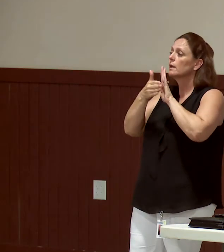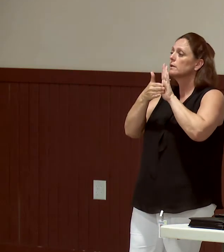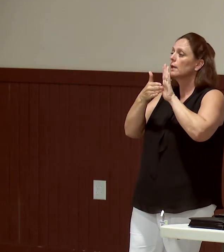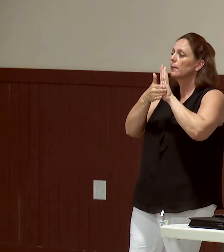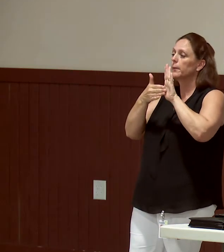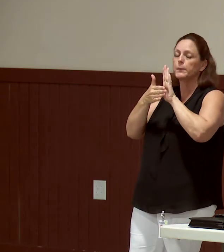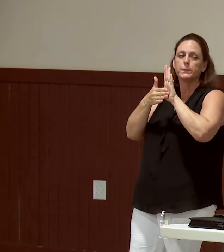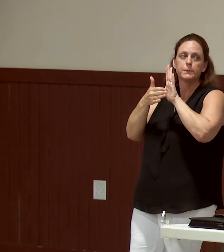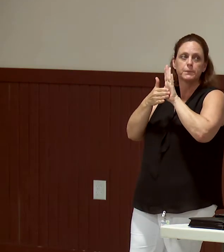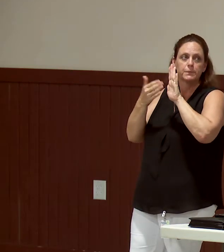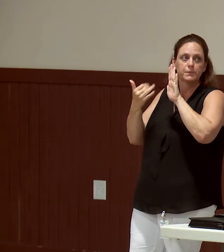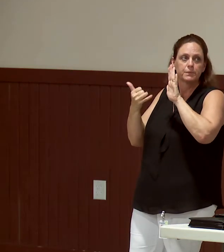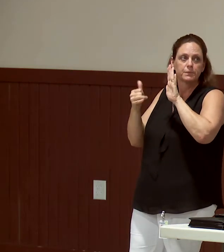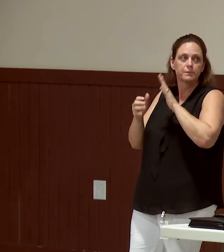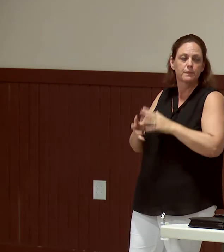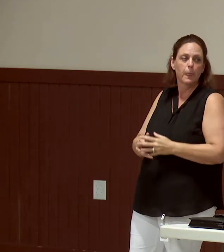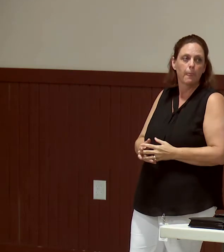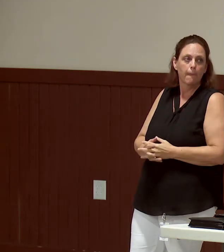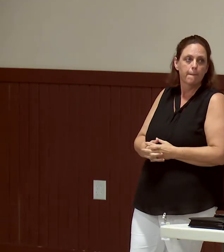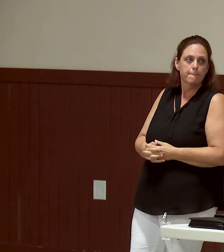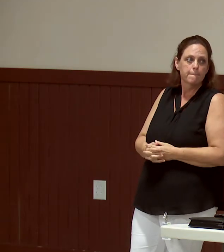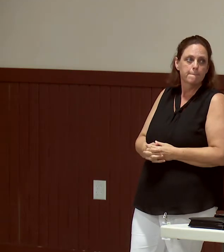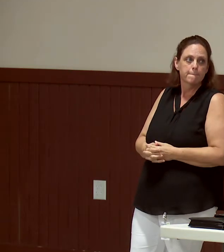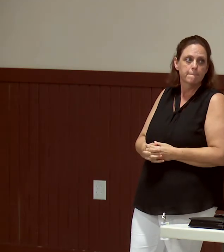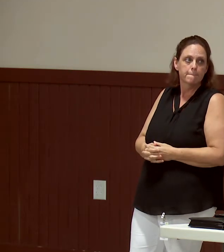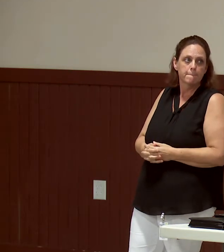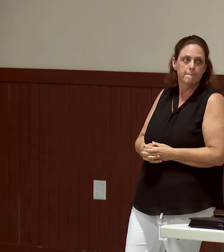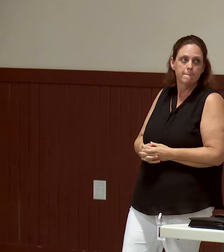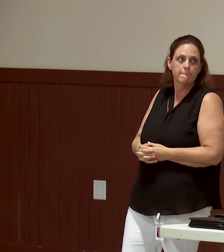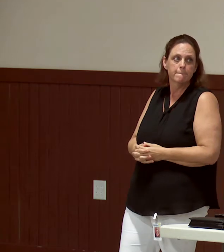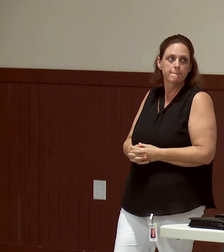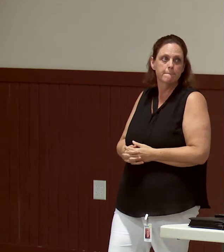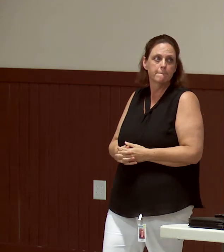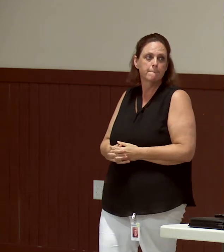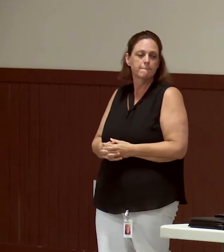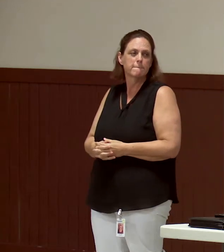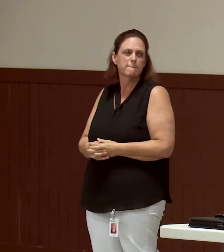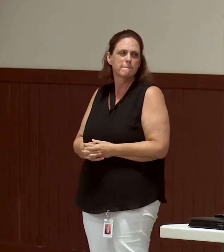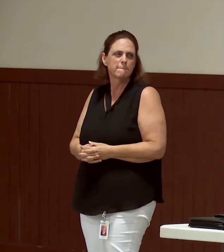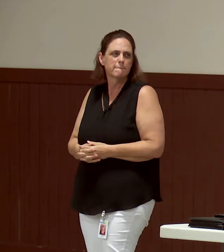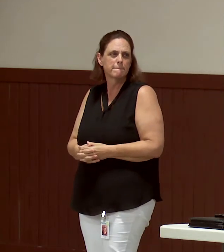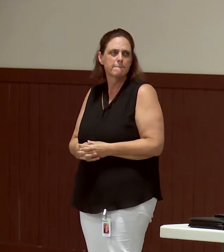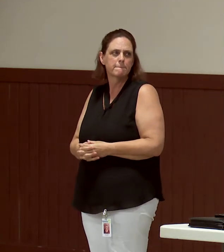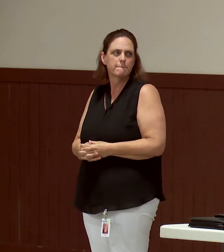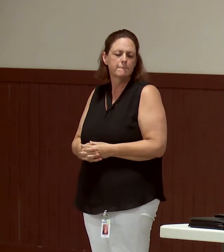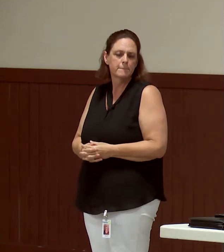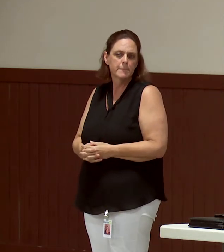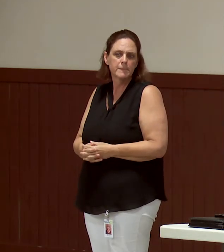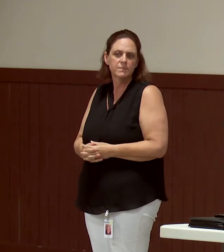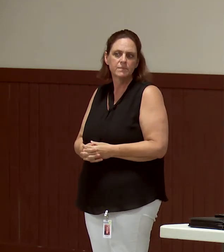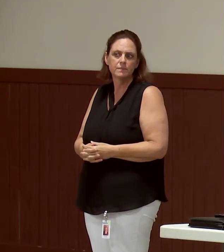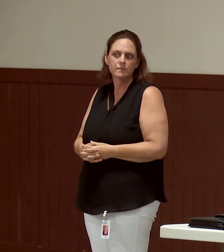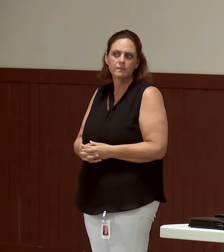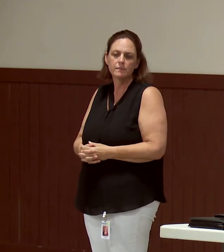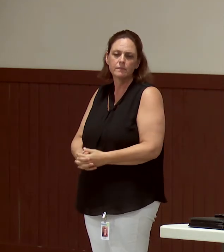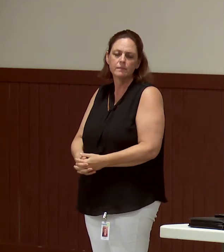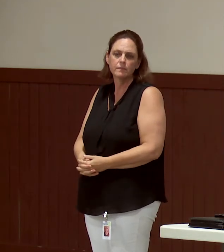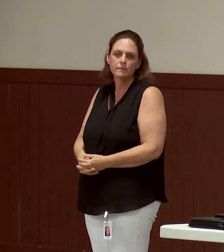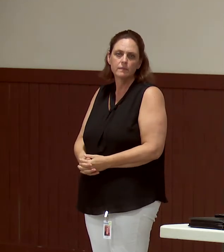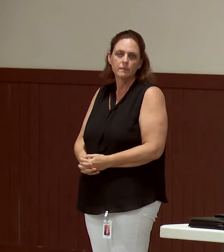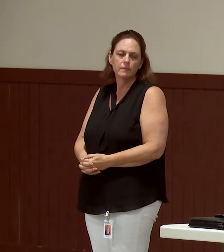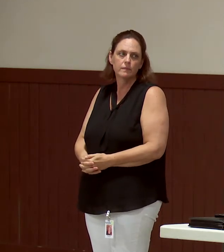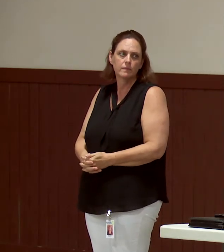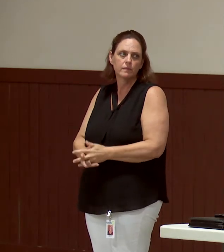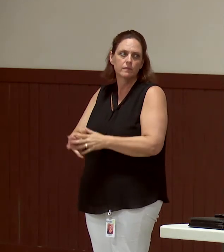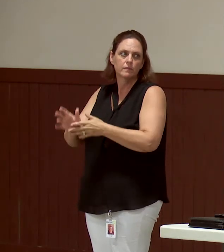be in response to the disease itself or the harmful consequences of the economic disruptions resulting from or exacerbated by the